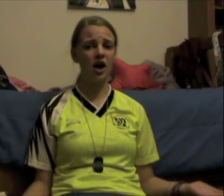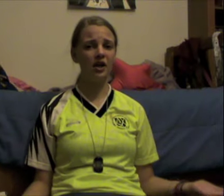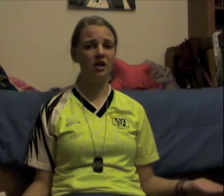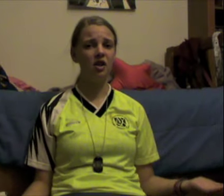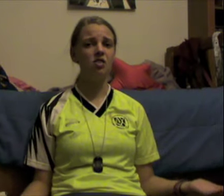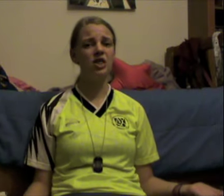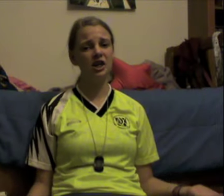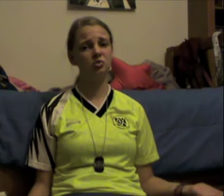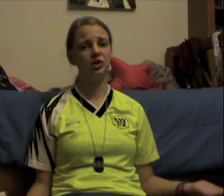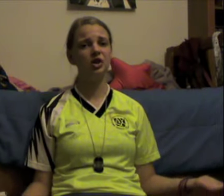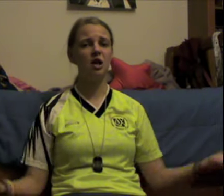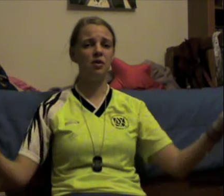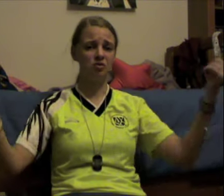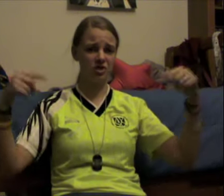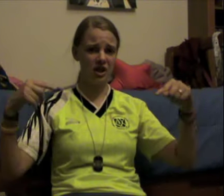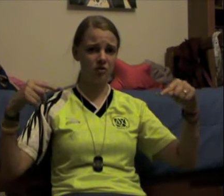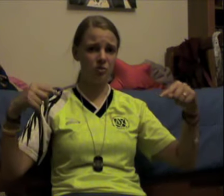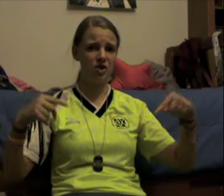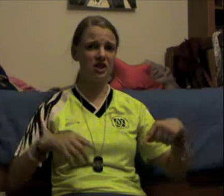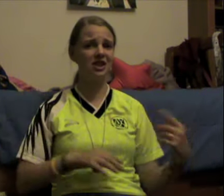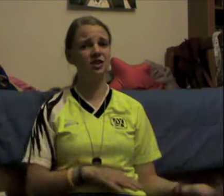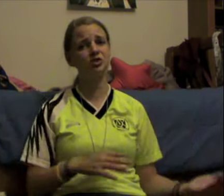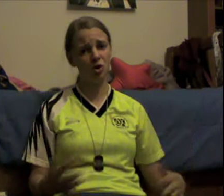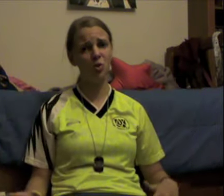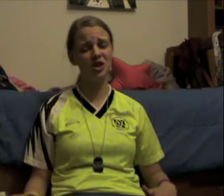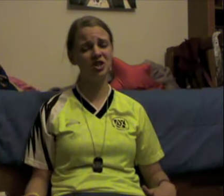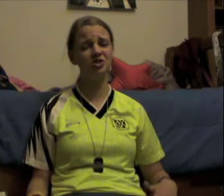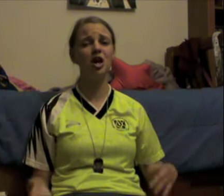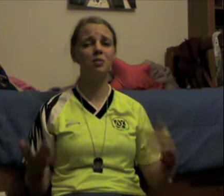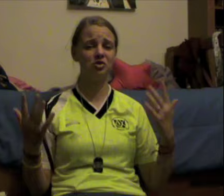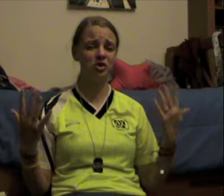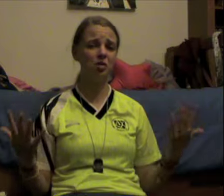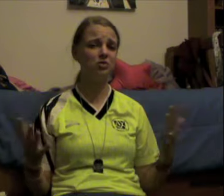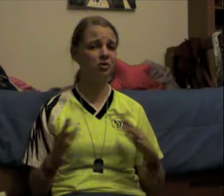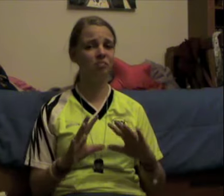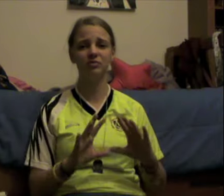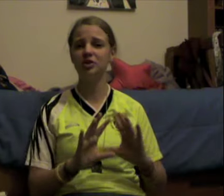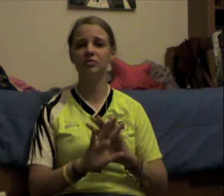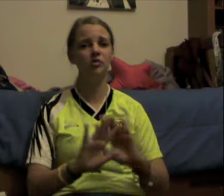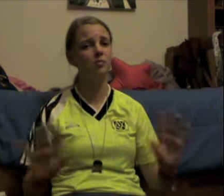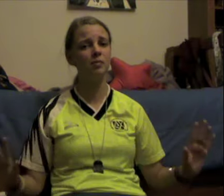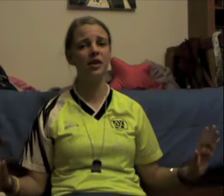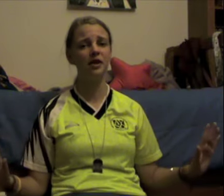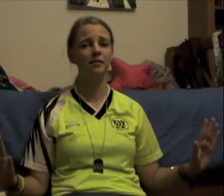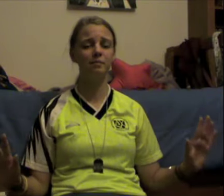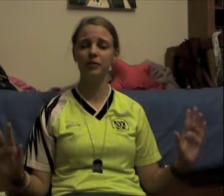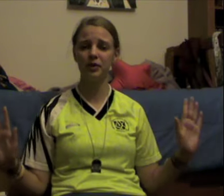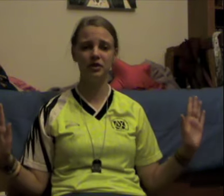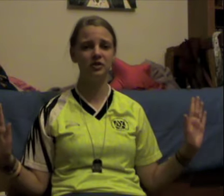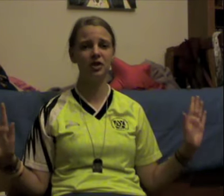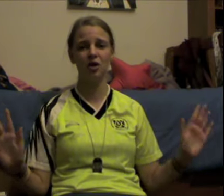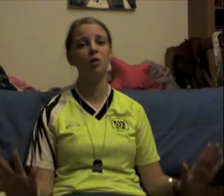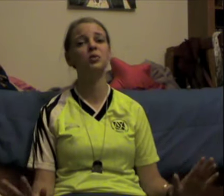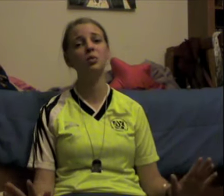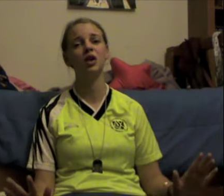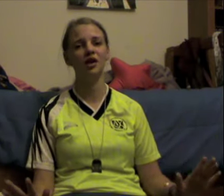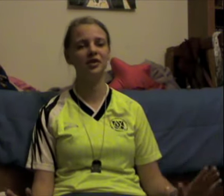why, that's when your eyebrows are down. When you're asking yes or no questions, your eyebrows are up. So, just remember that, please. It'll help you a lot.